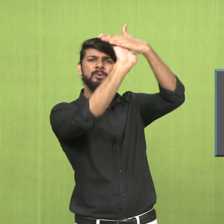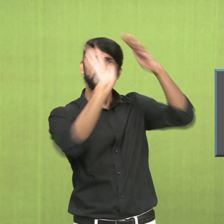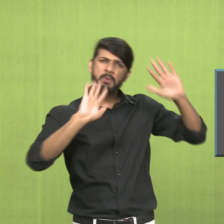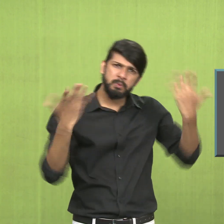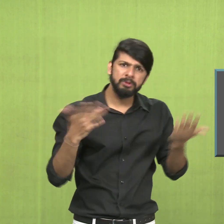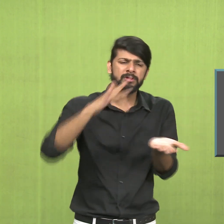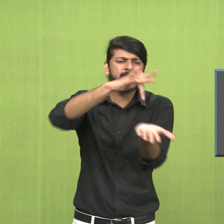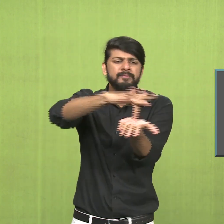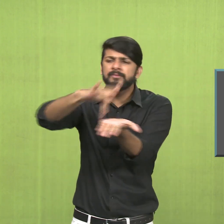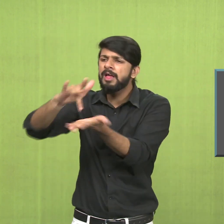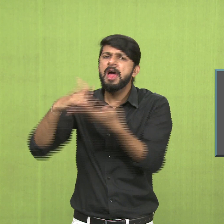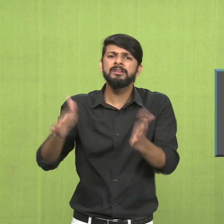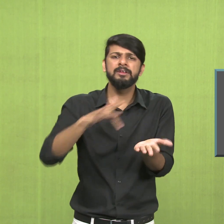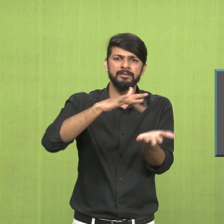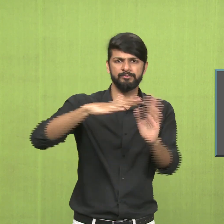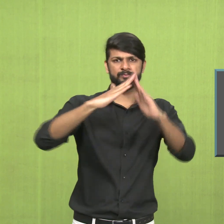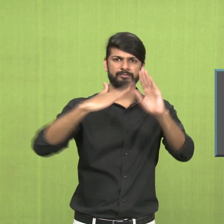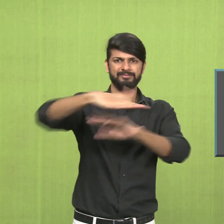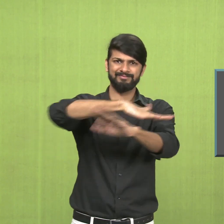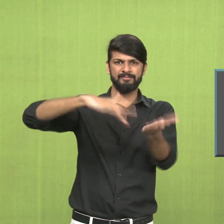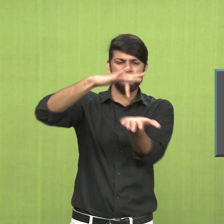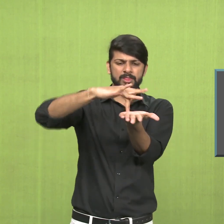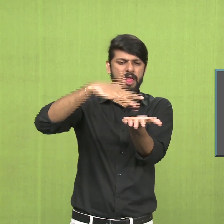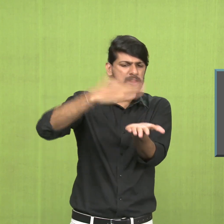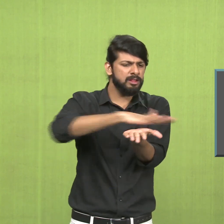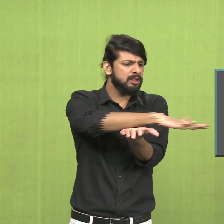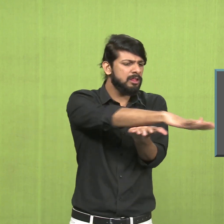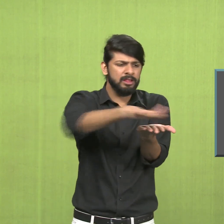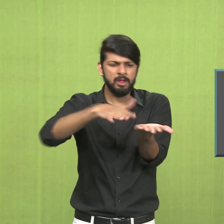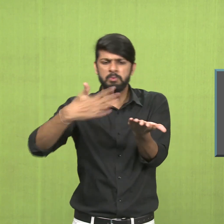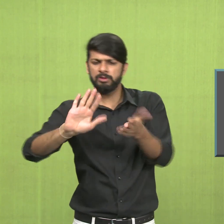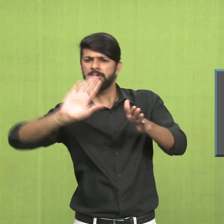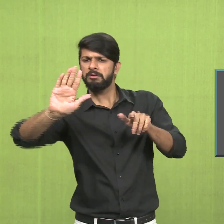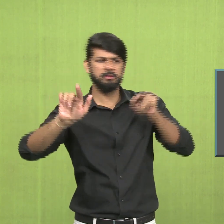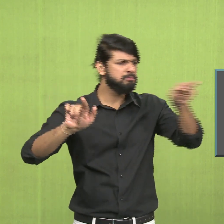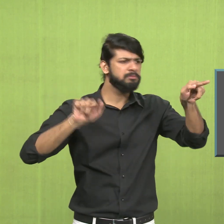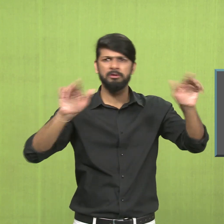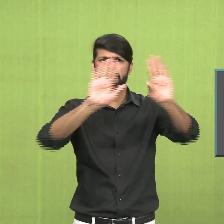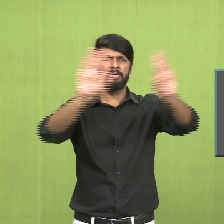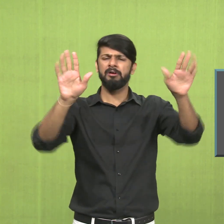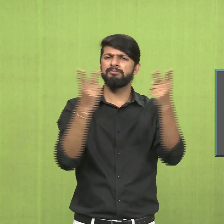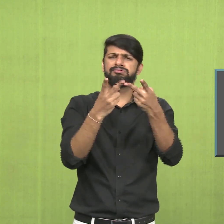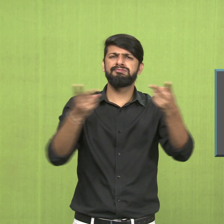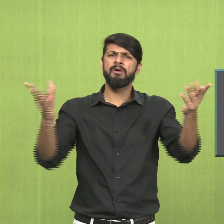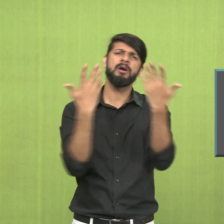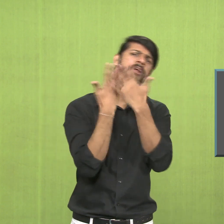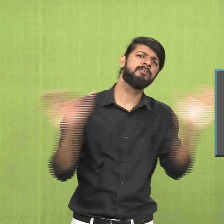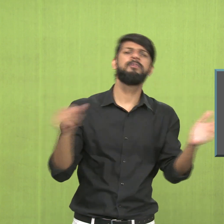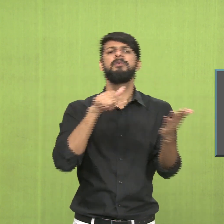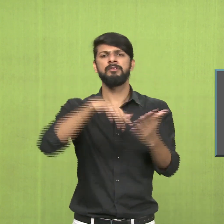ceiling or any kind of surface. For example, at your home, the floor or the wall, wherever